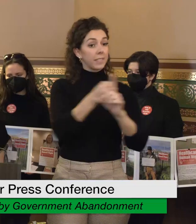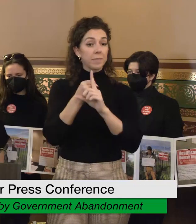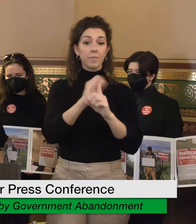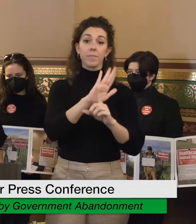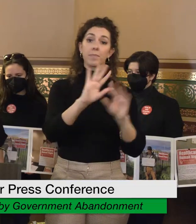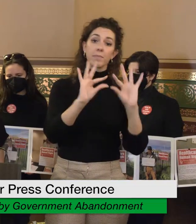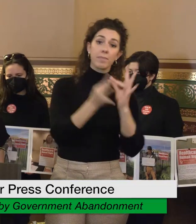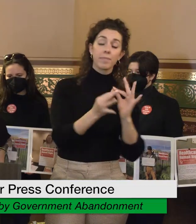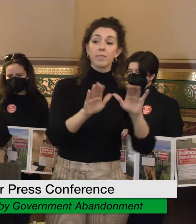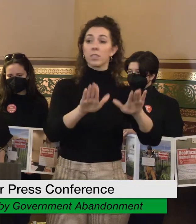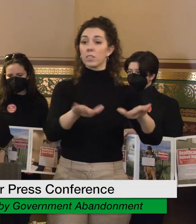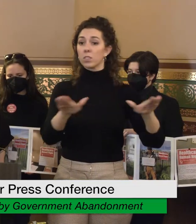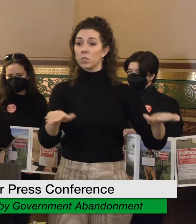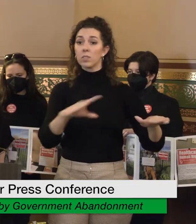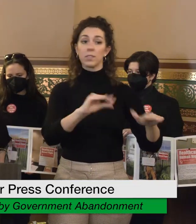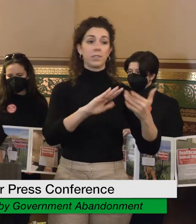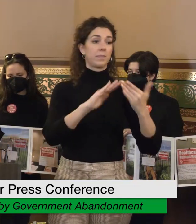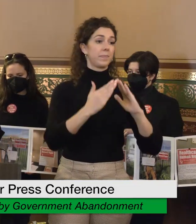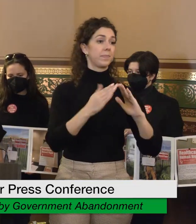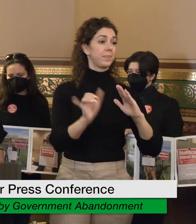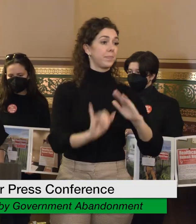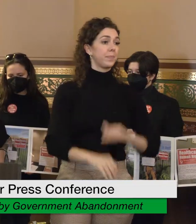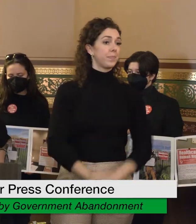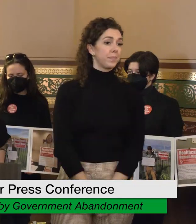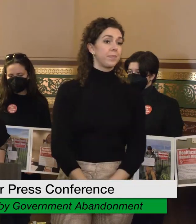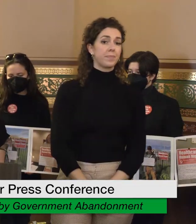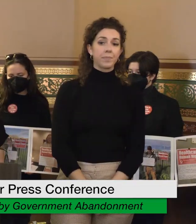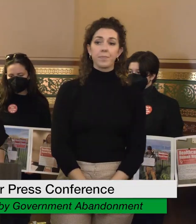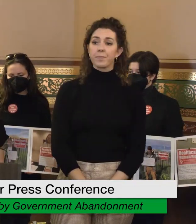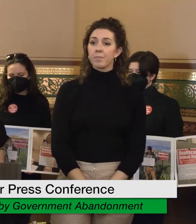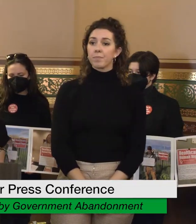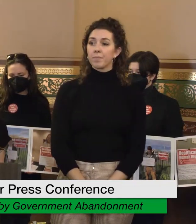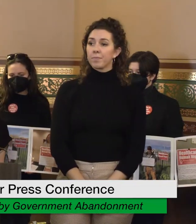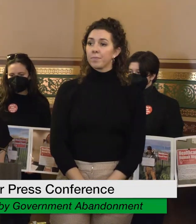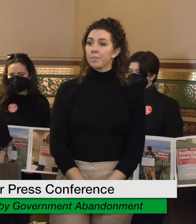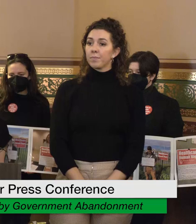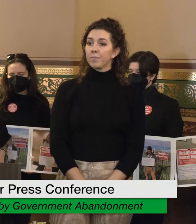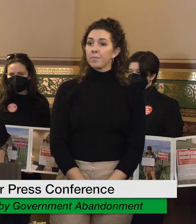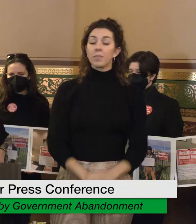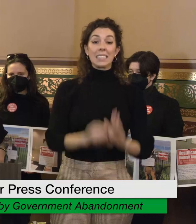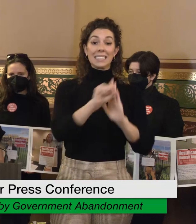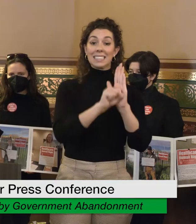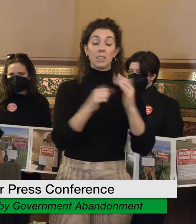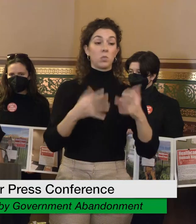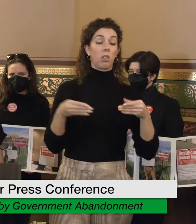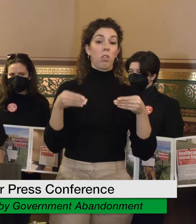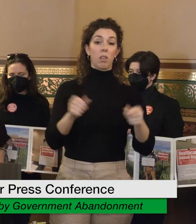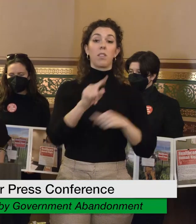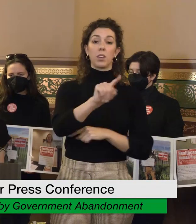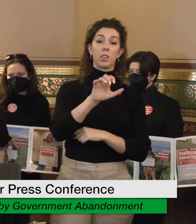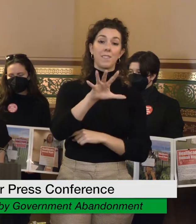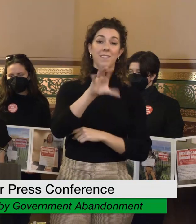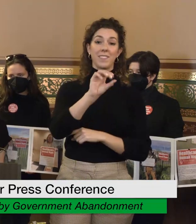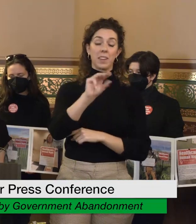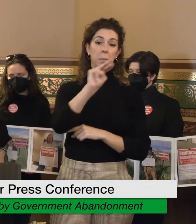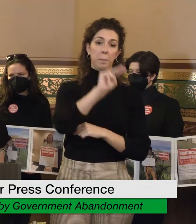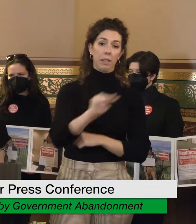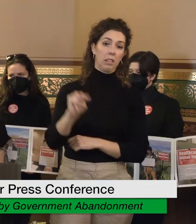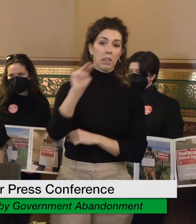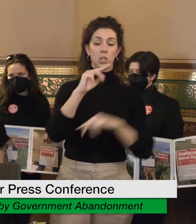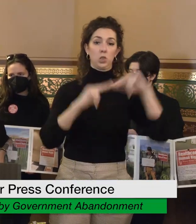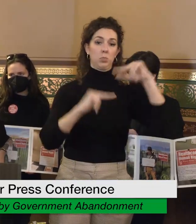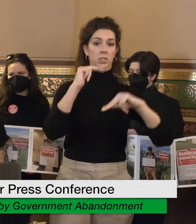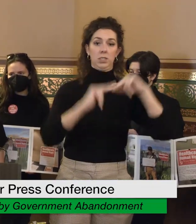their children, and their communities. The state wants to spend $150 million to build a four-jail